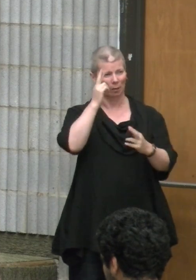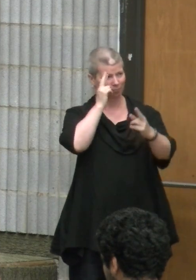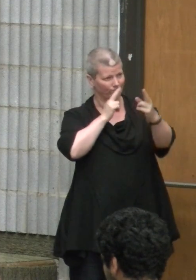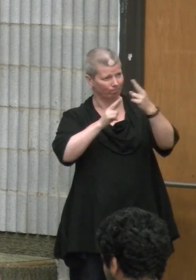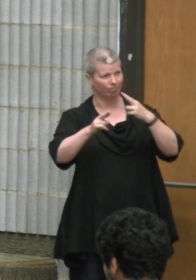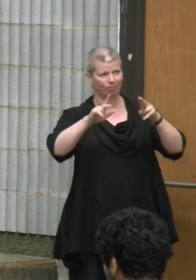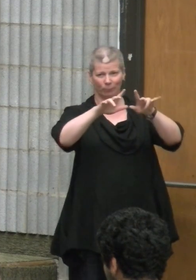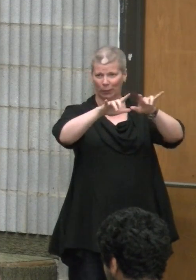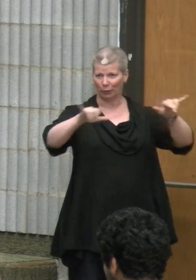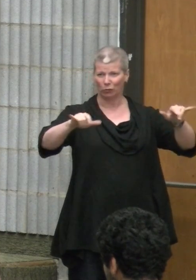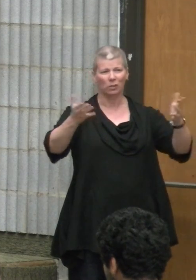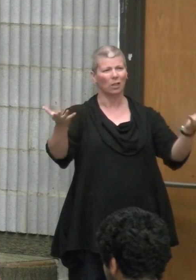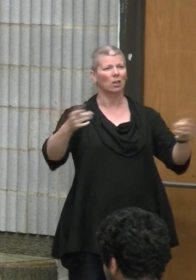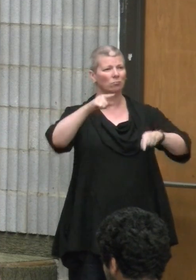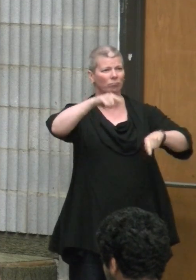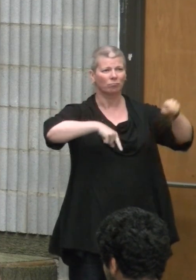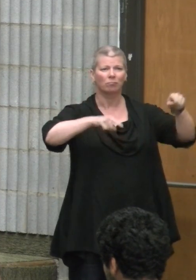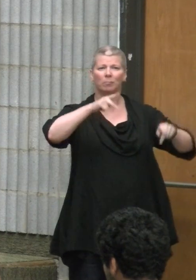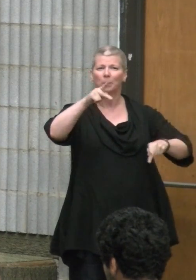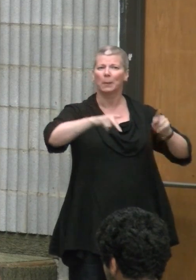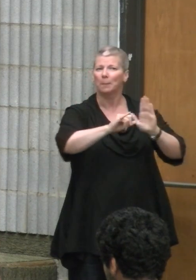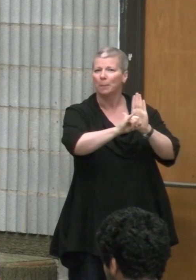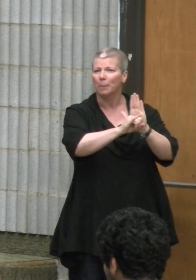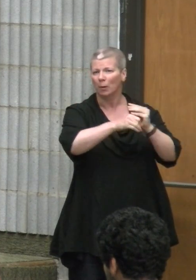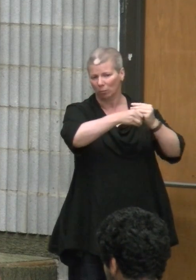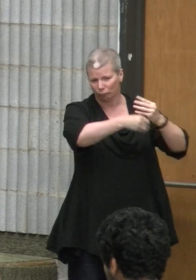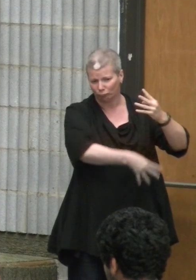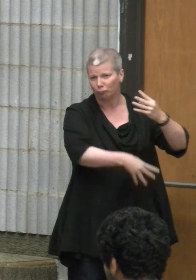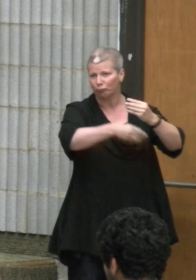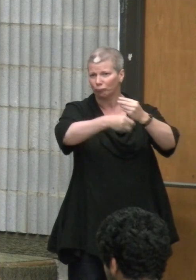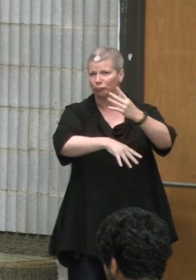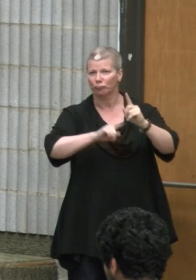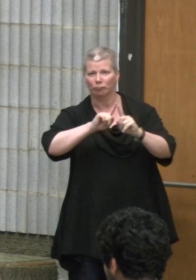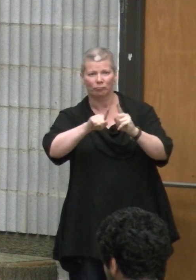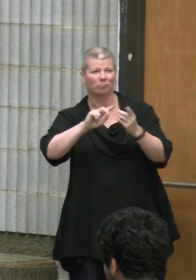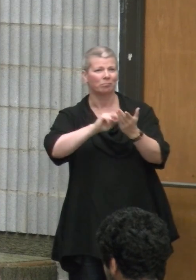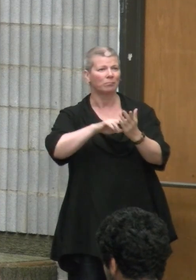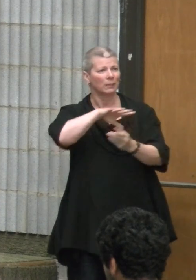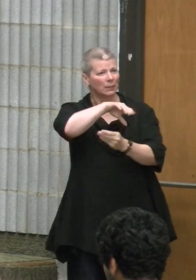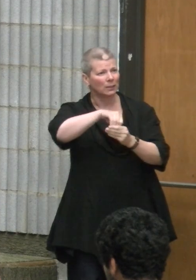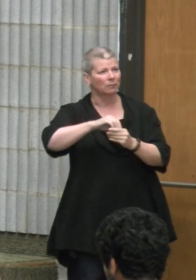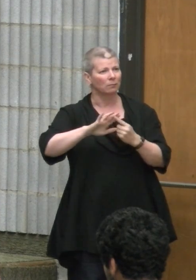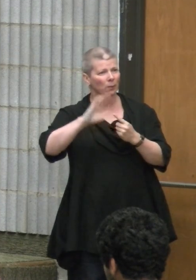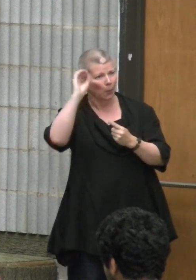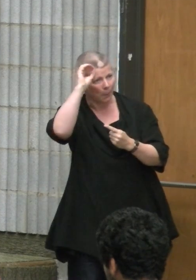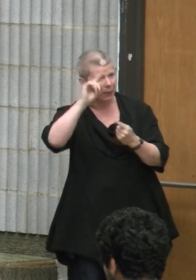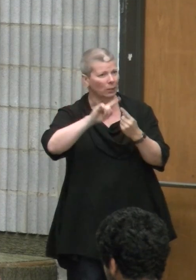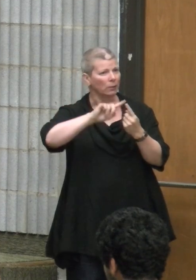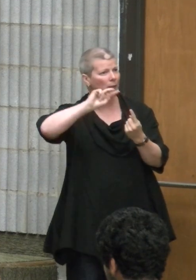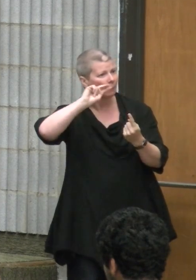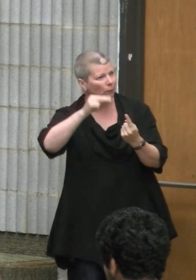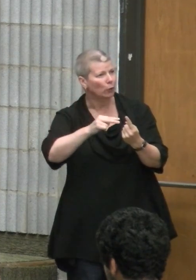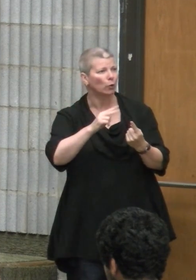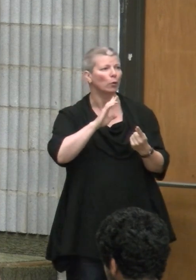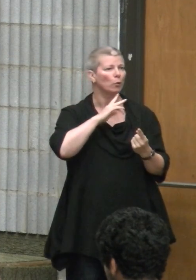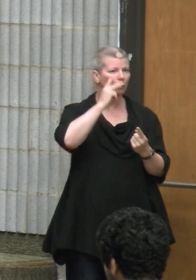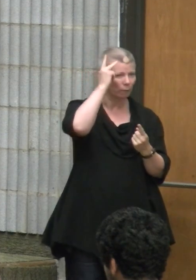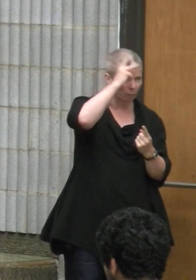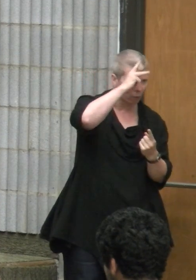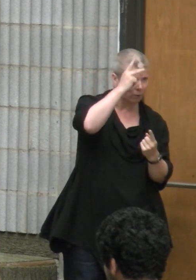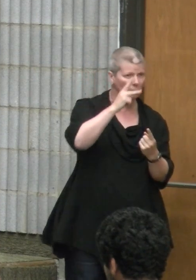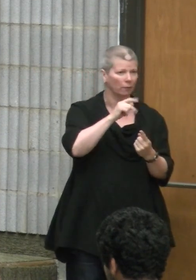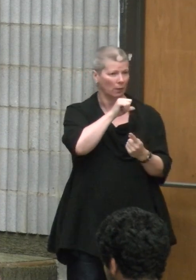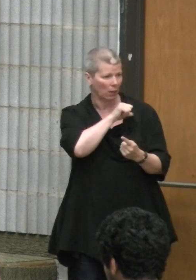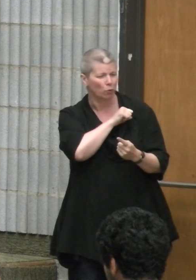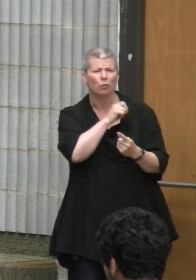the identities and the lived experiences of others, as well as their opinions, beliefs, and points of view. Respect differences in knowledge and lived